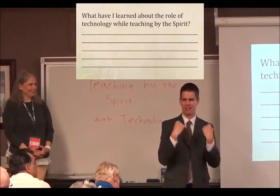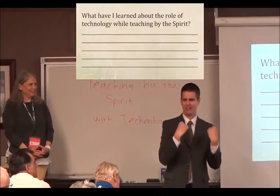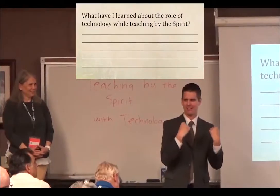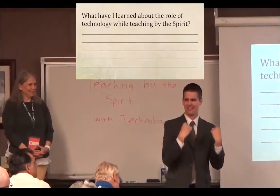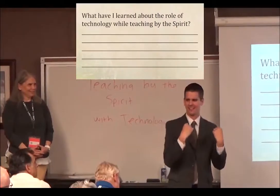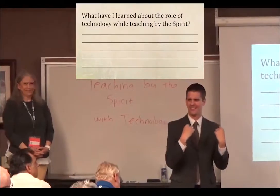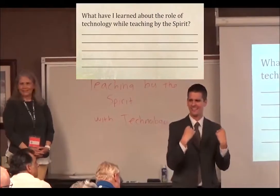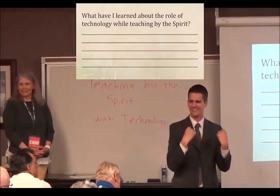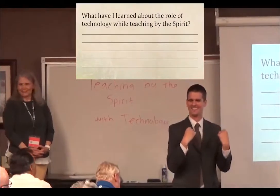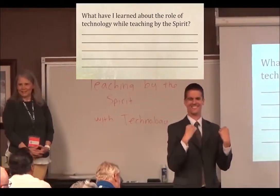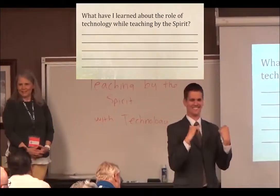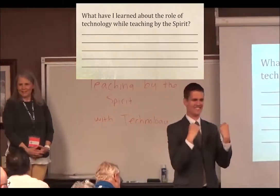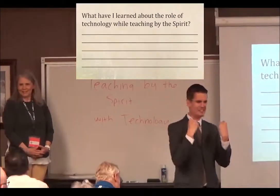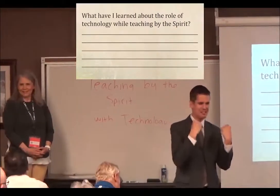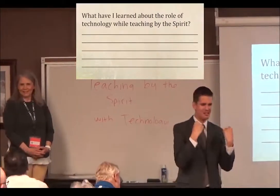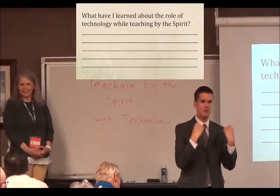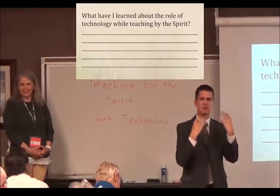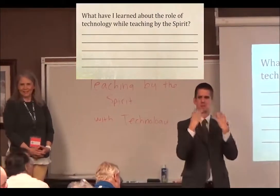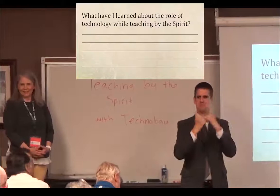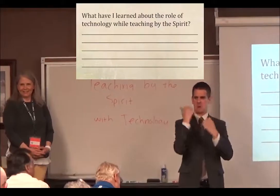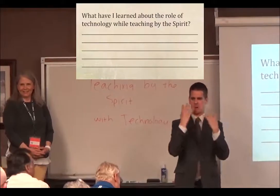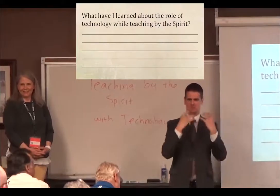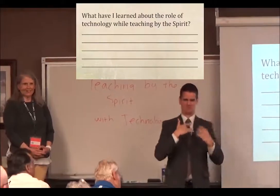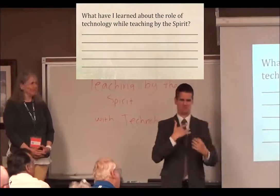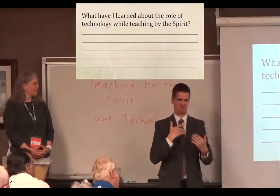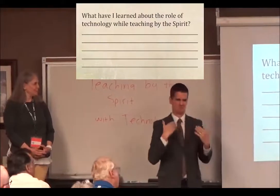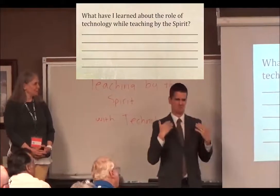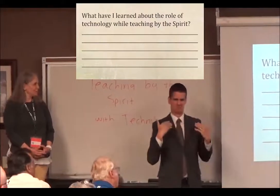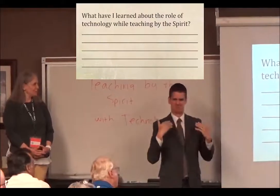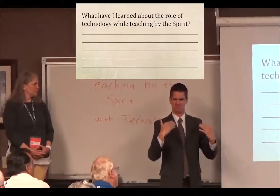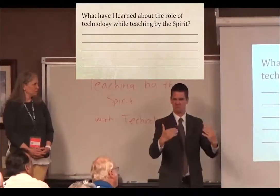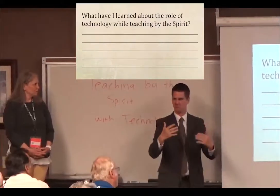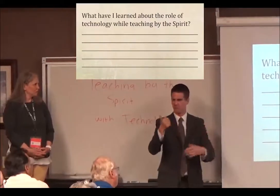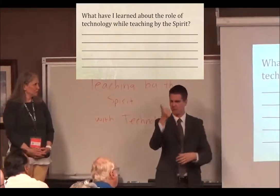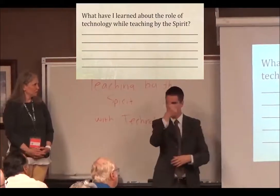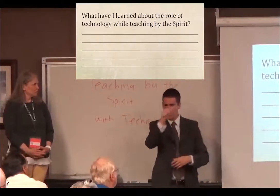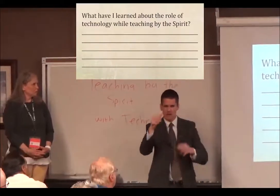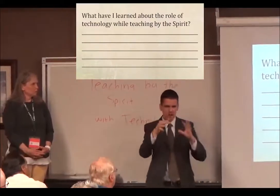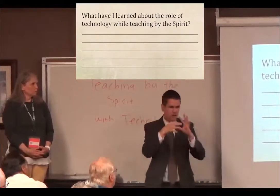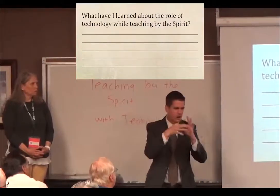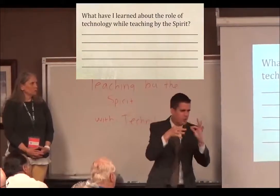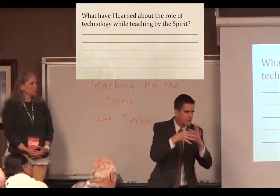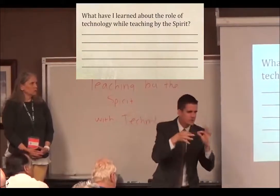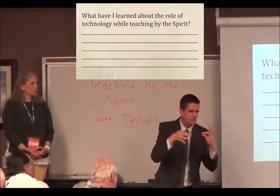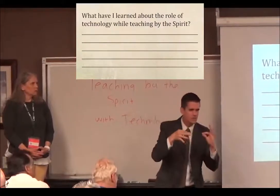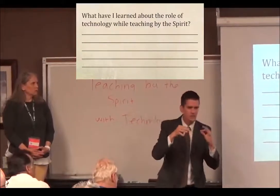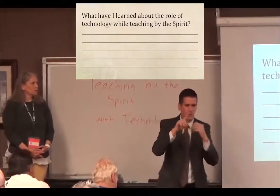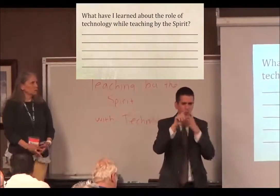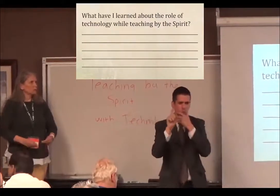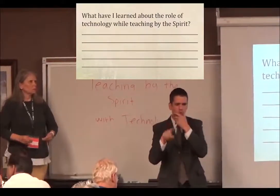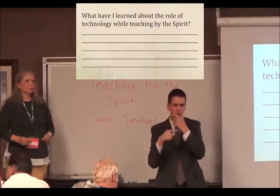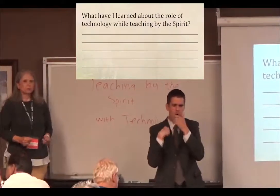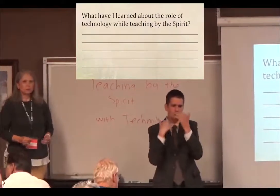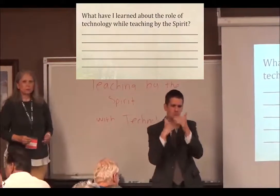are still looking down, that's all right. But most eyes are looking on me, so that's a good indicator to me.